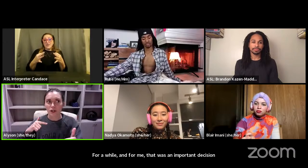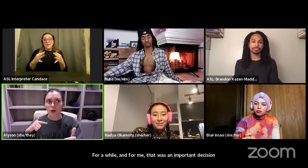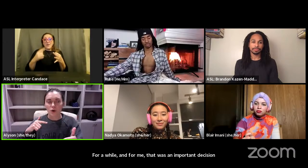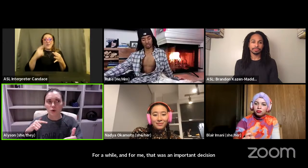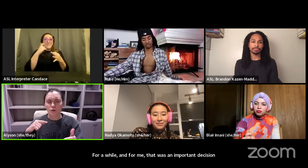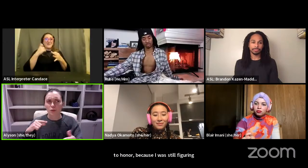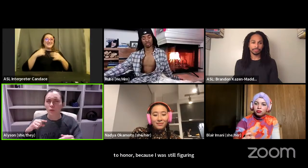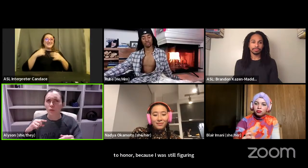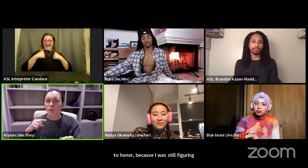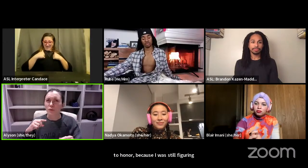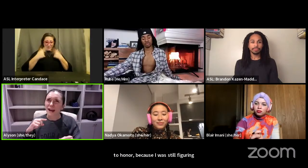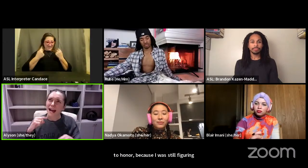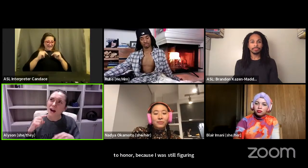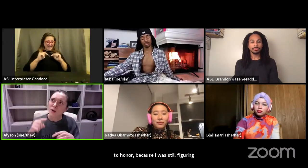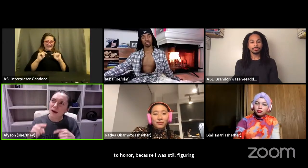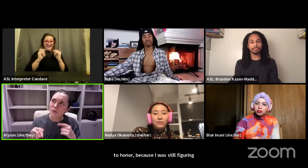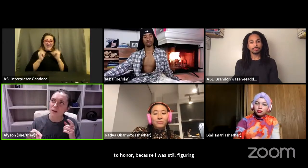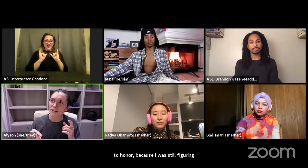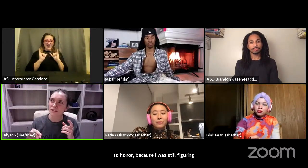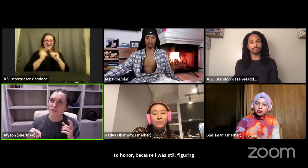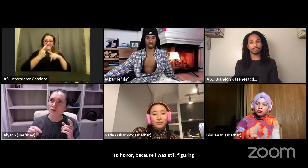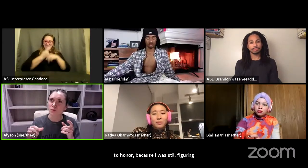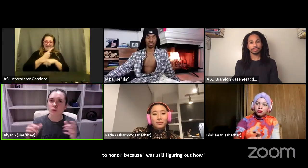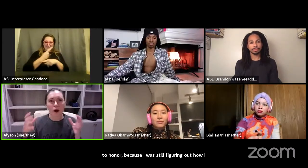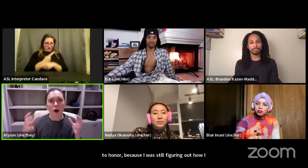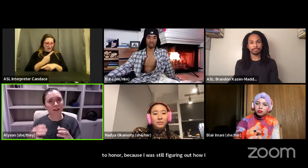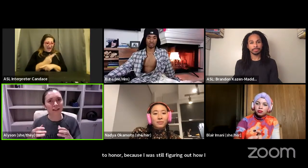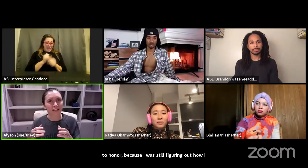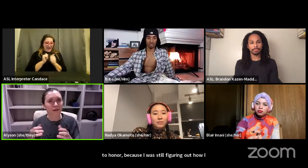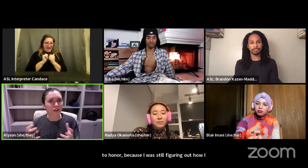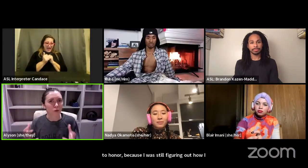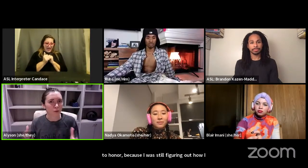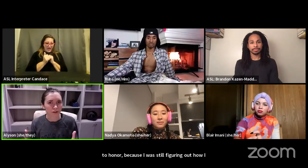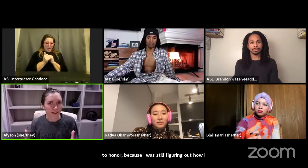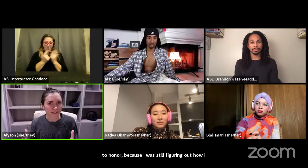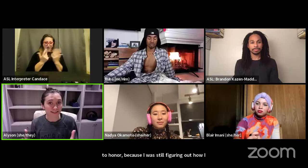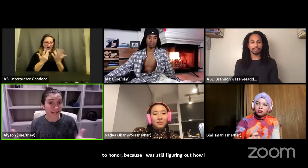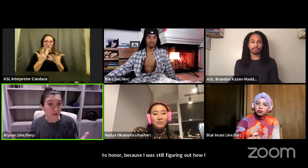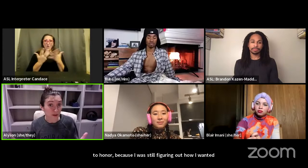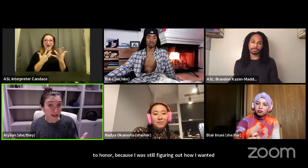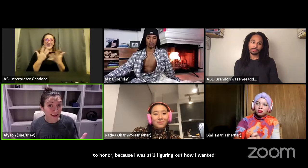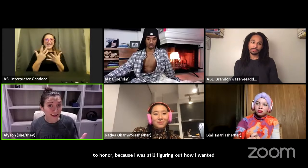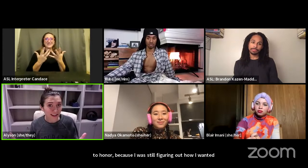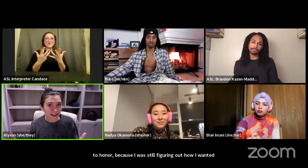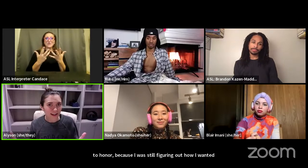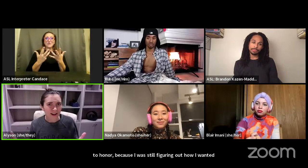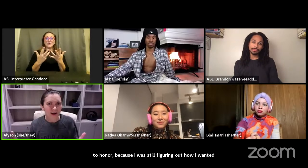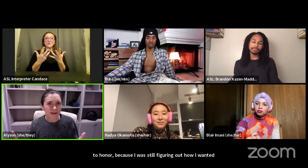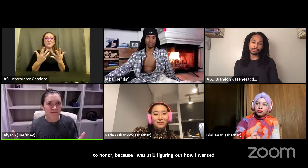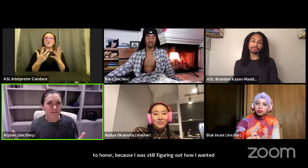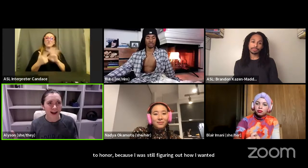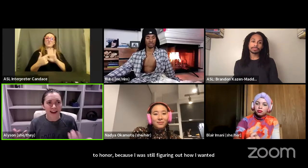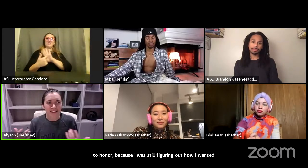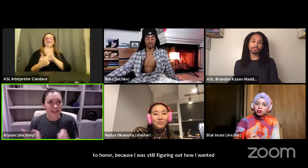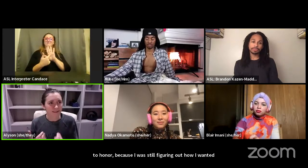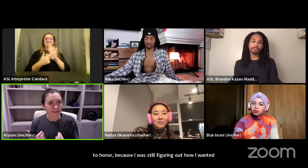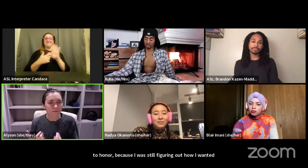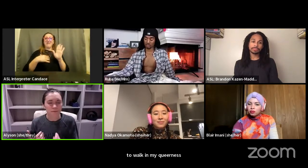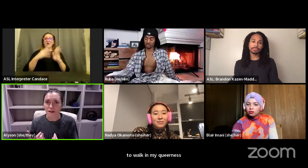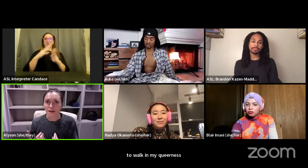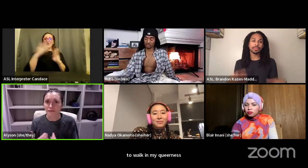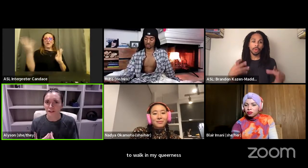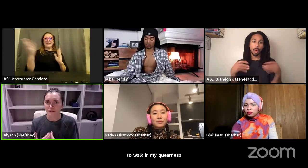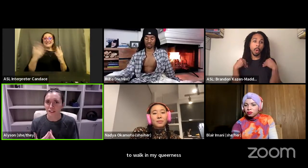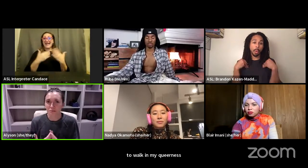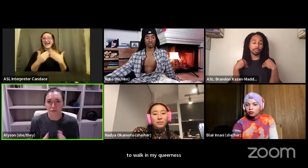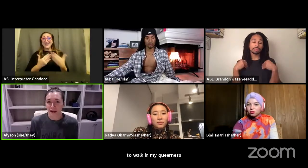out how I wanted to walk in my queerness anyway. I tend to